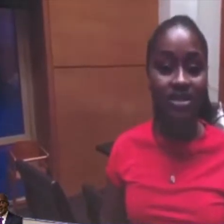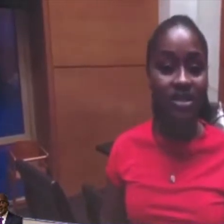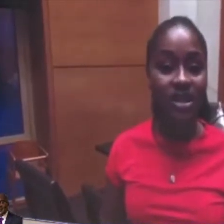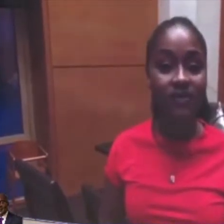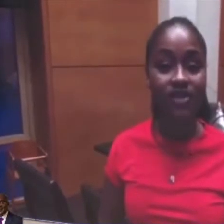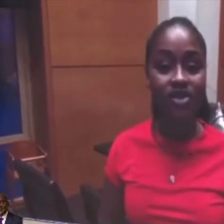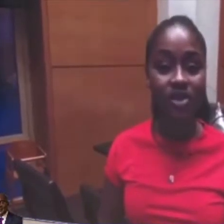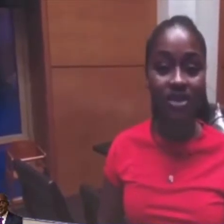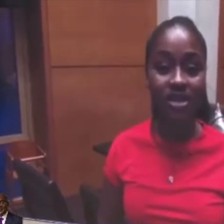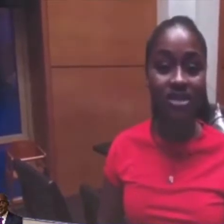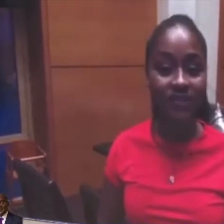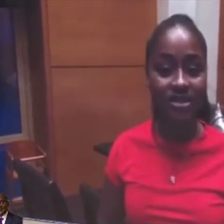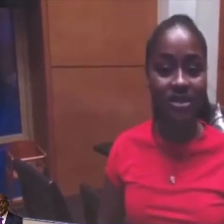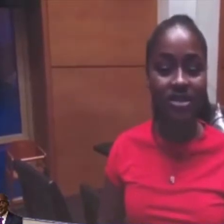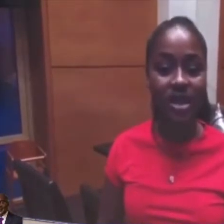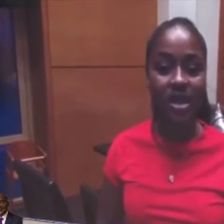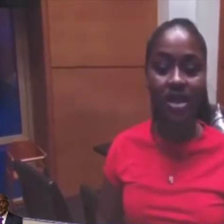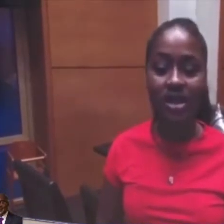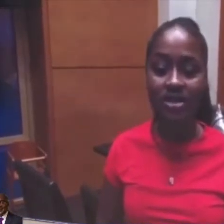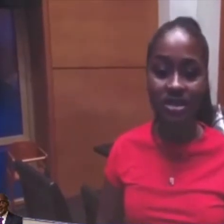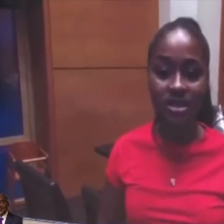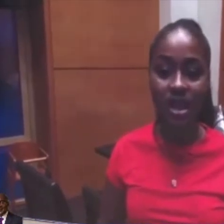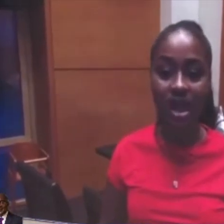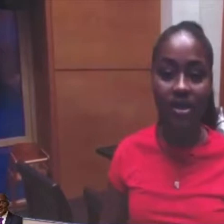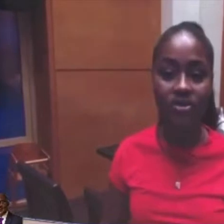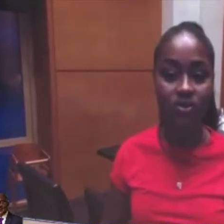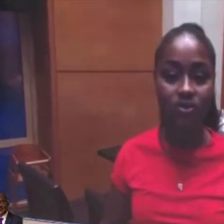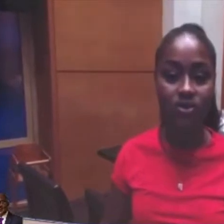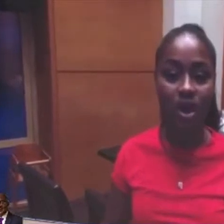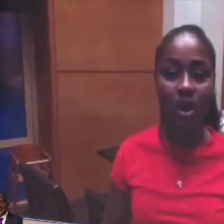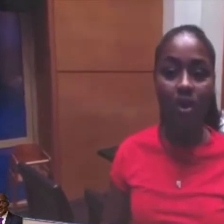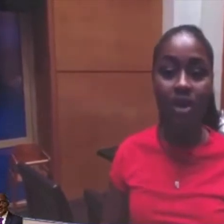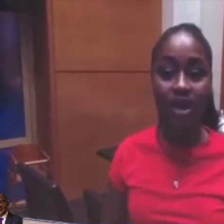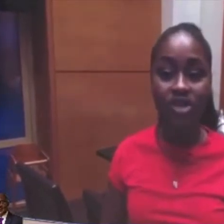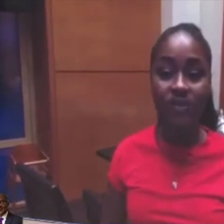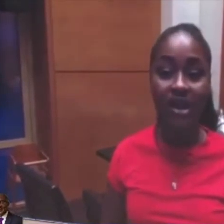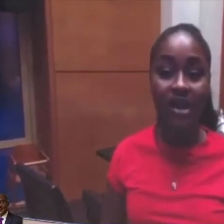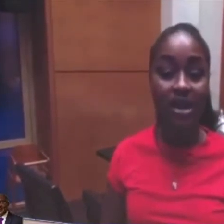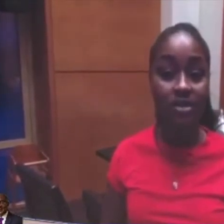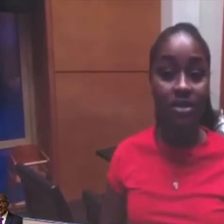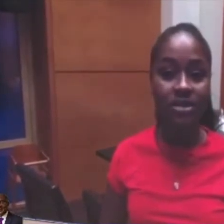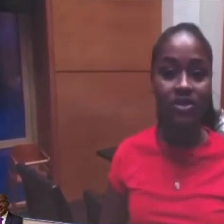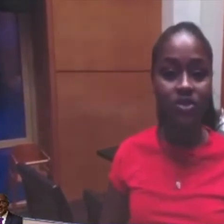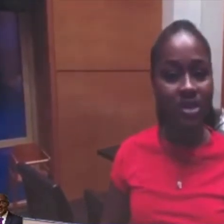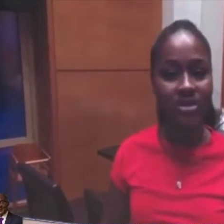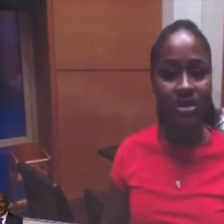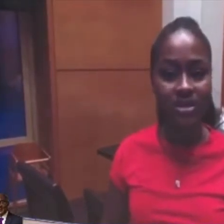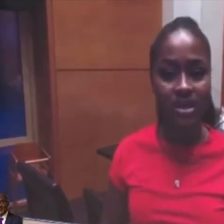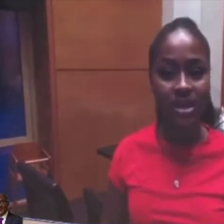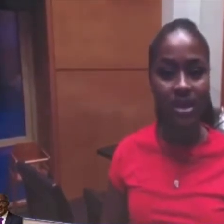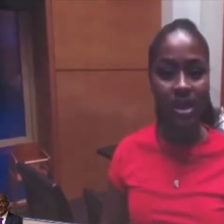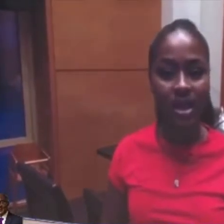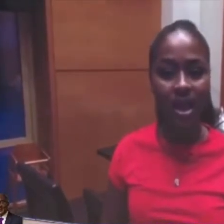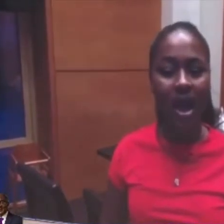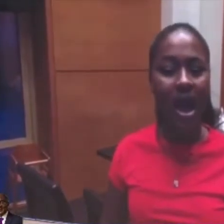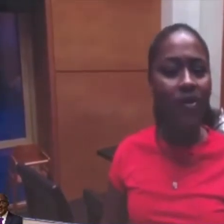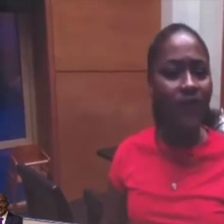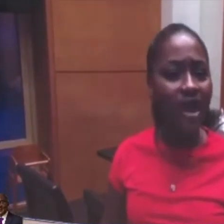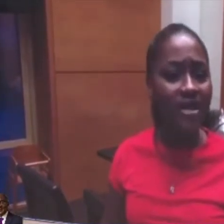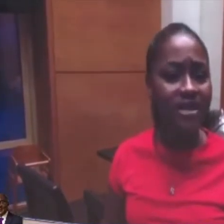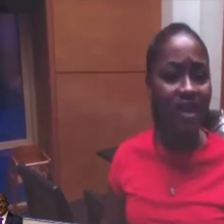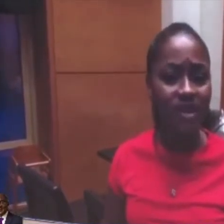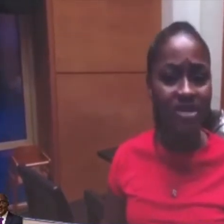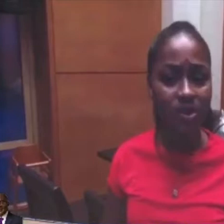addressing the infrastructure deficits in our senior high schools, occasioned by the increase in student intake. How far